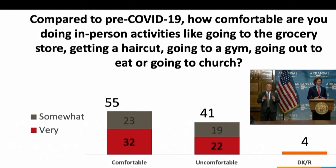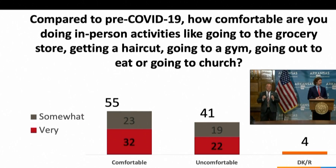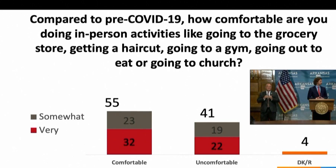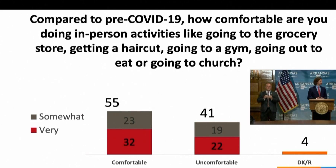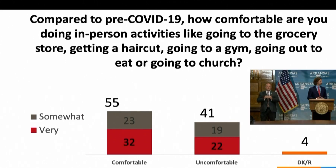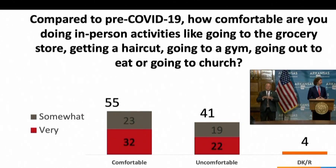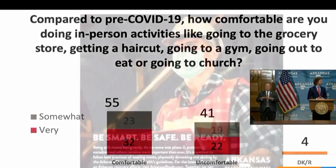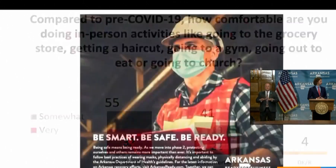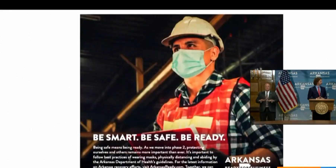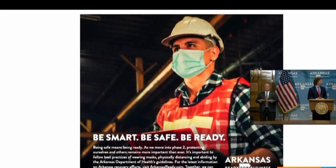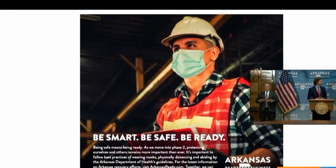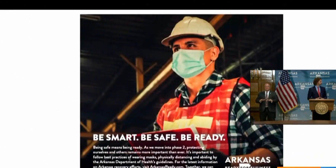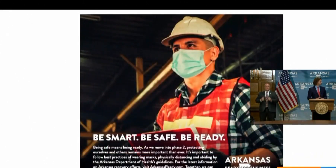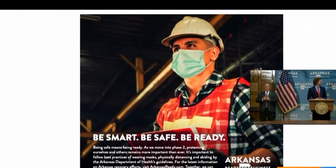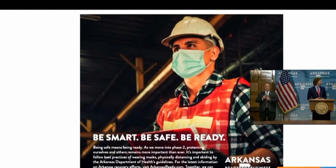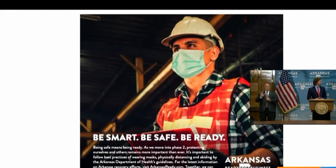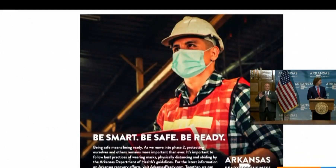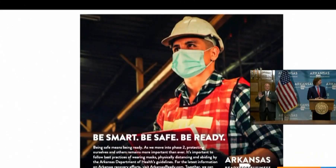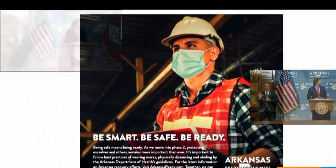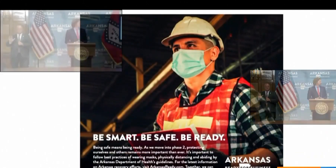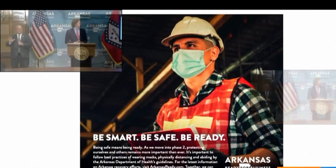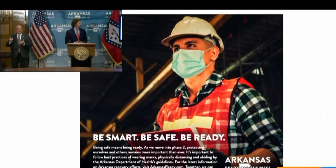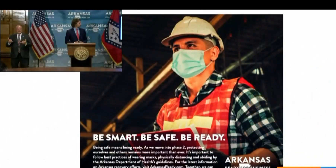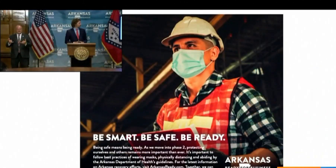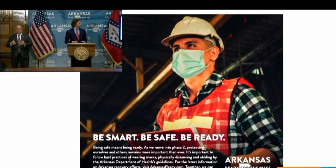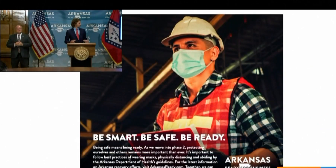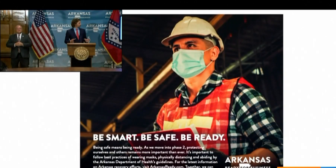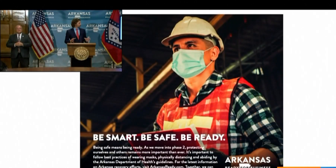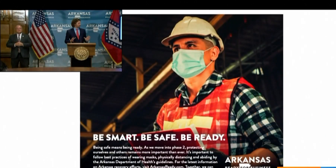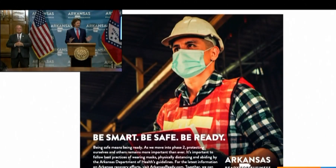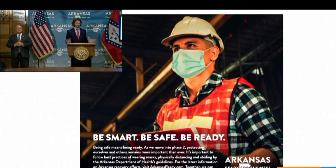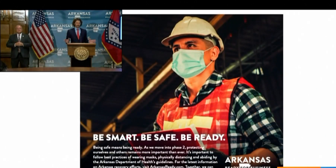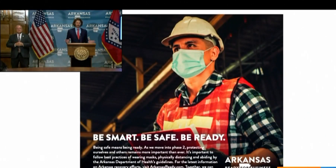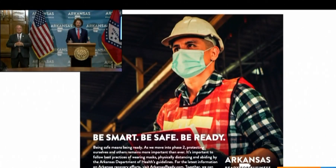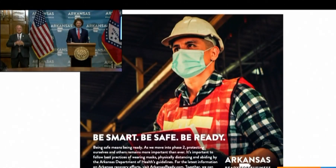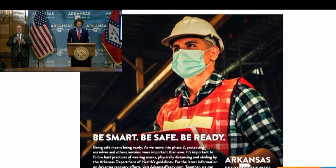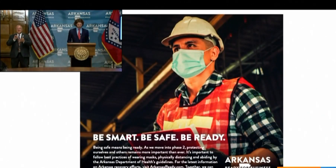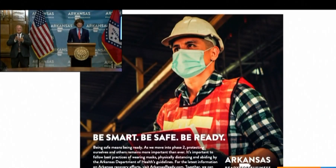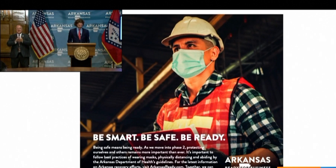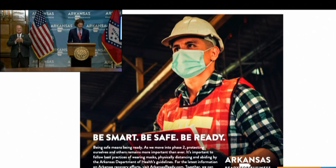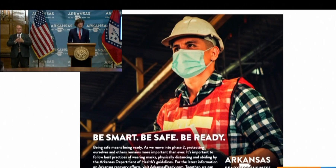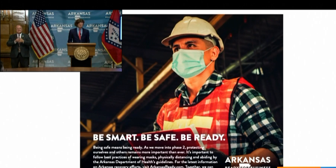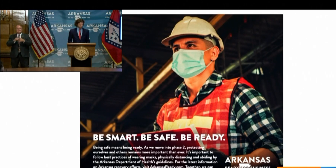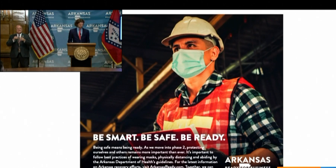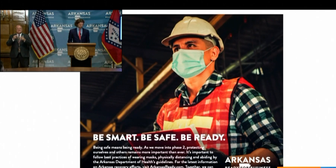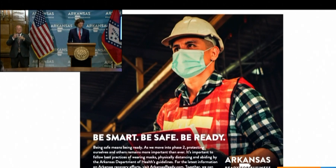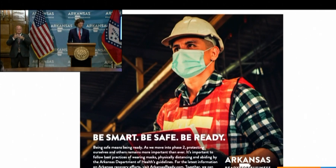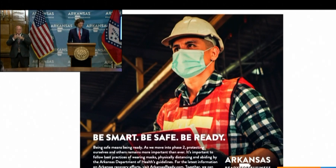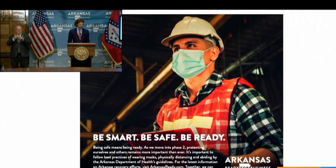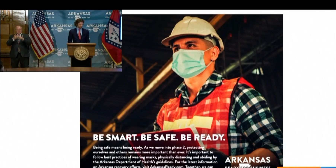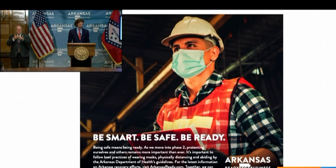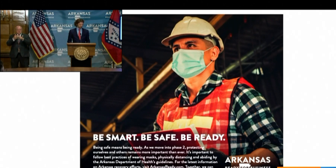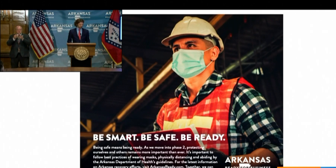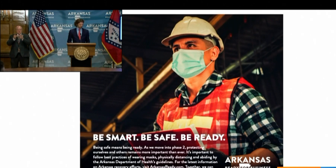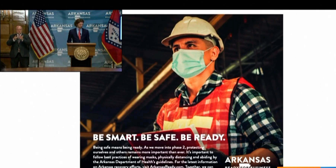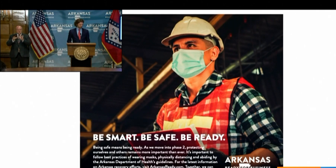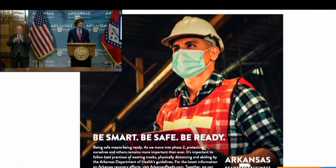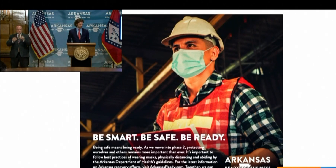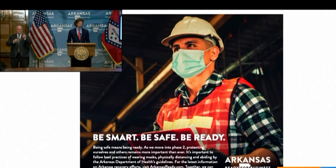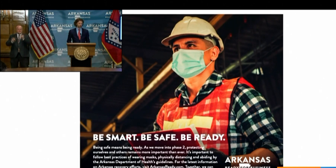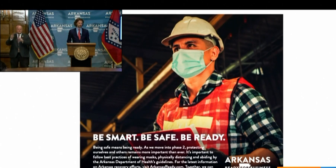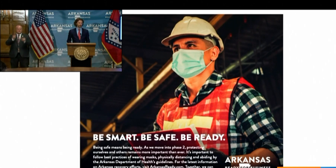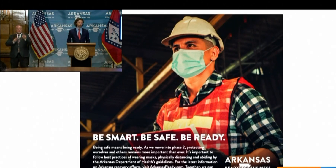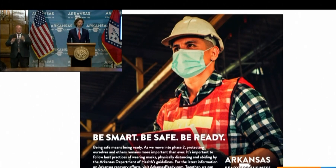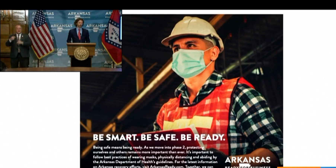more at ease with the current state of play. So that's just kind of a snapshot of the